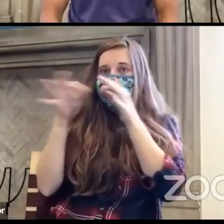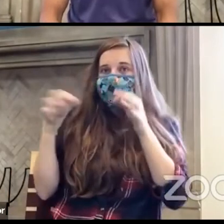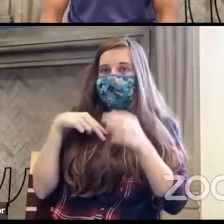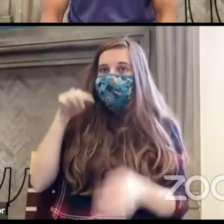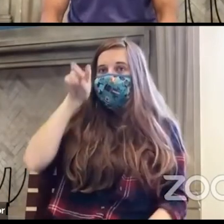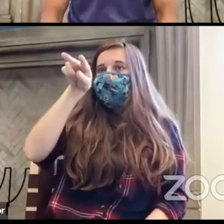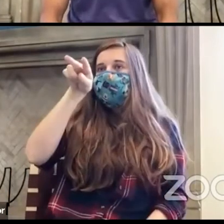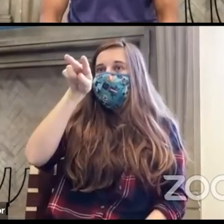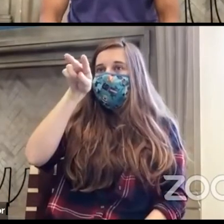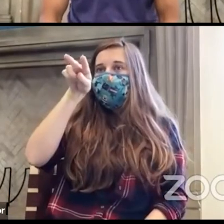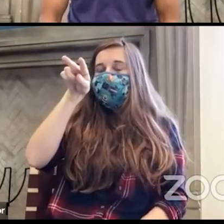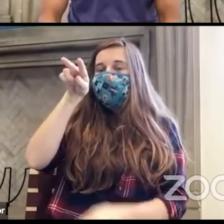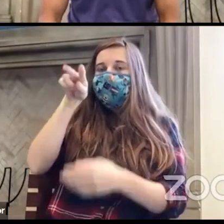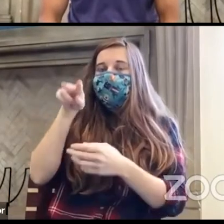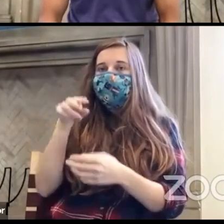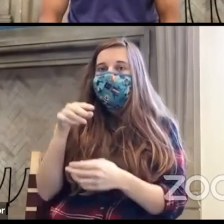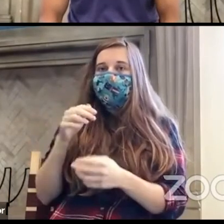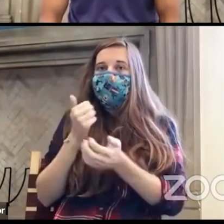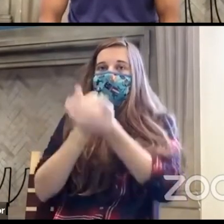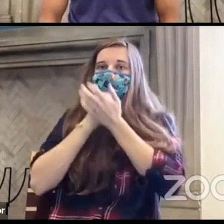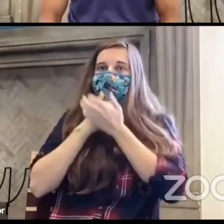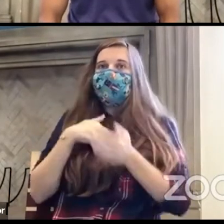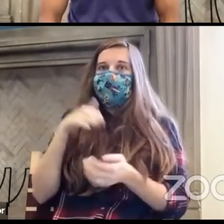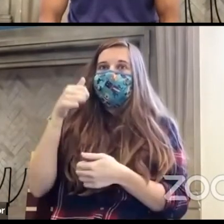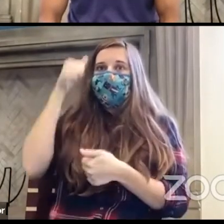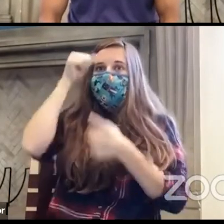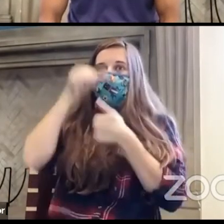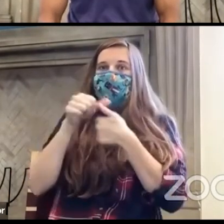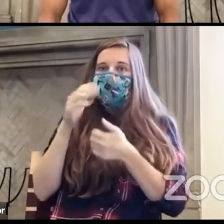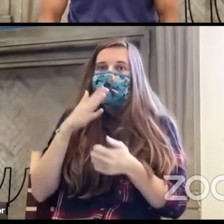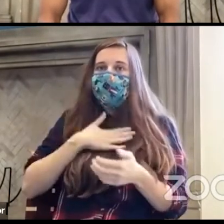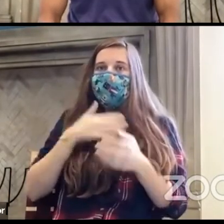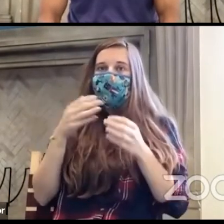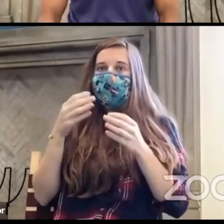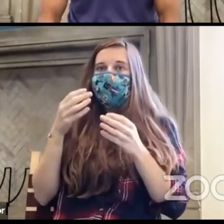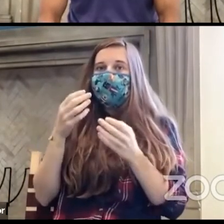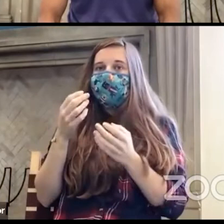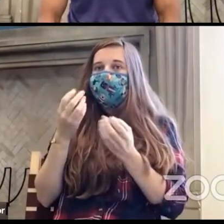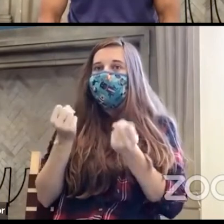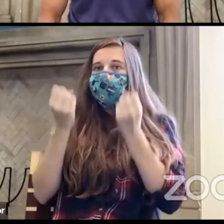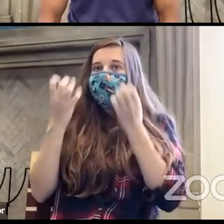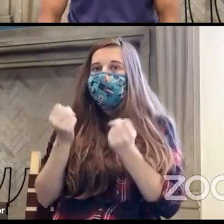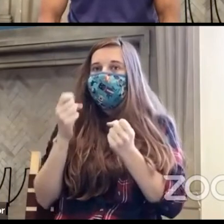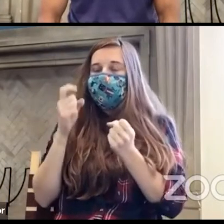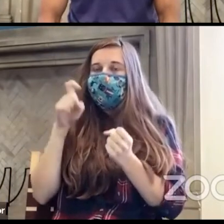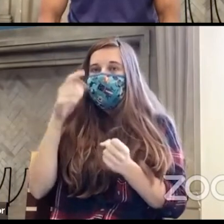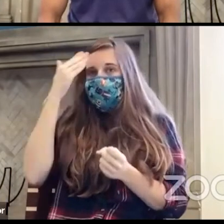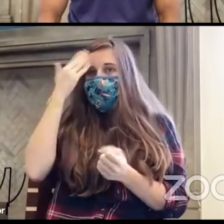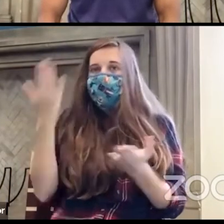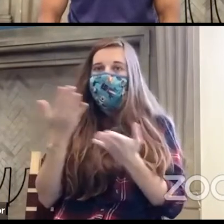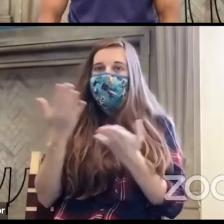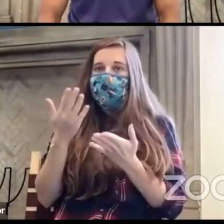teleprompter set up, which helped me remember what I was going to say.